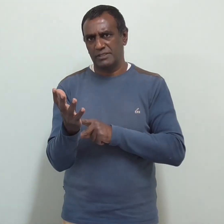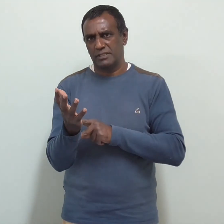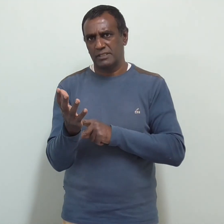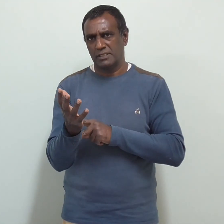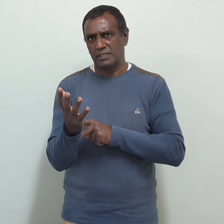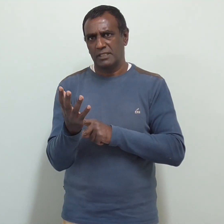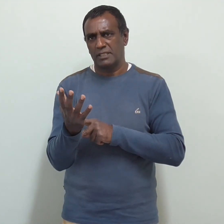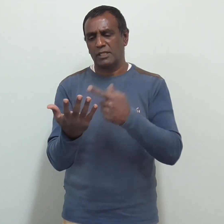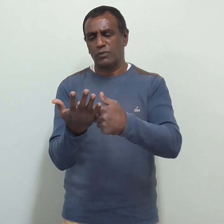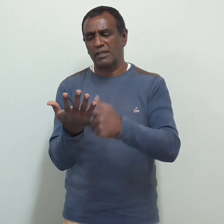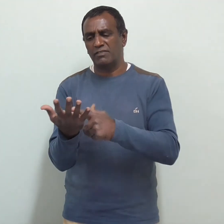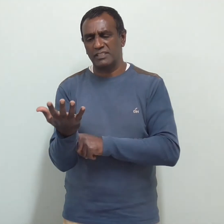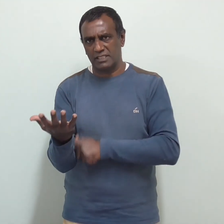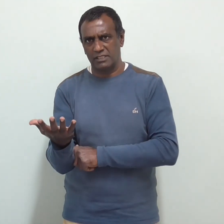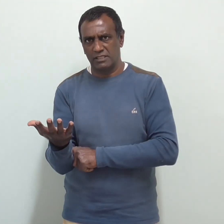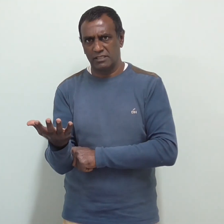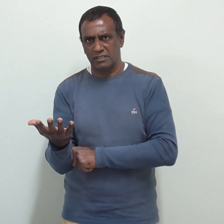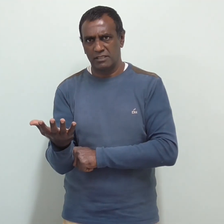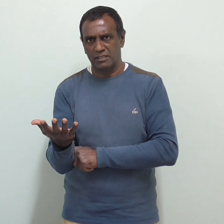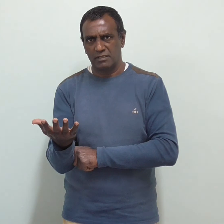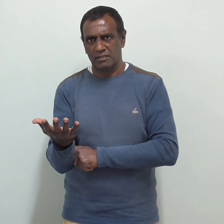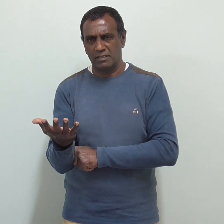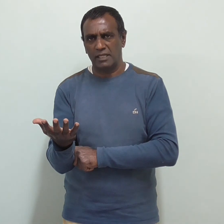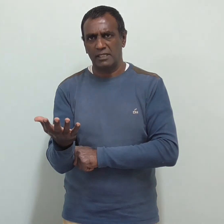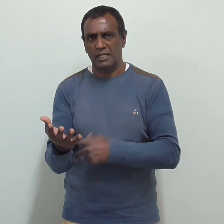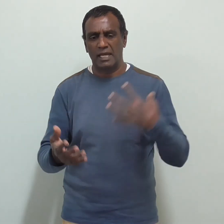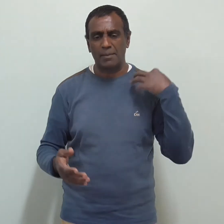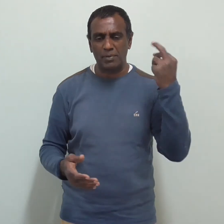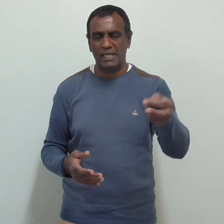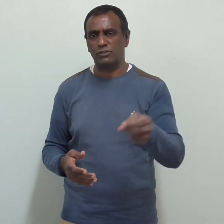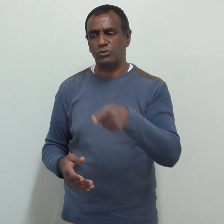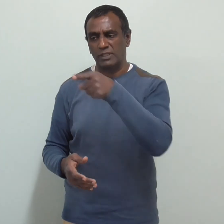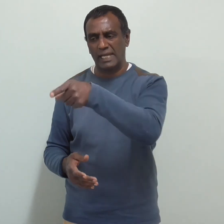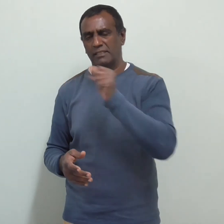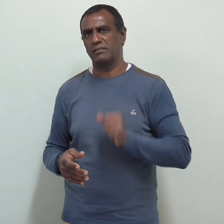principles that we have listed, right, applies to that